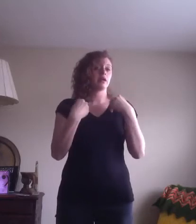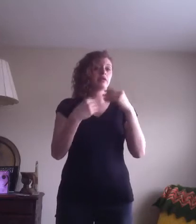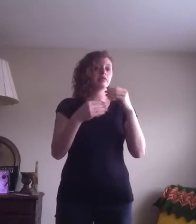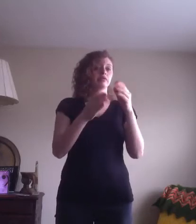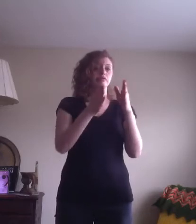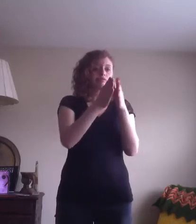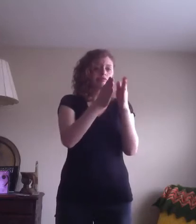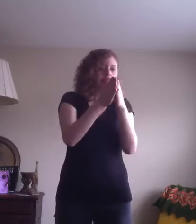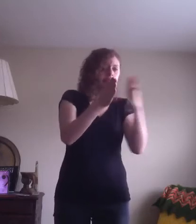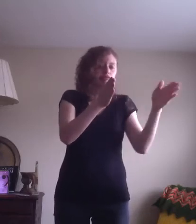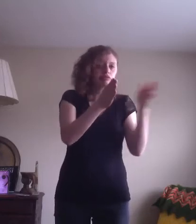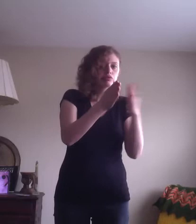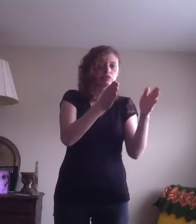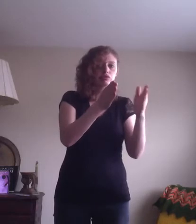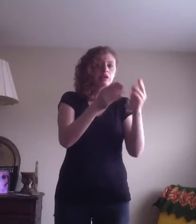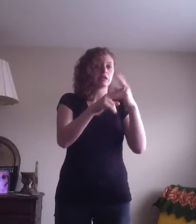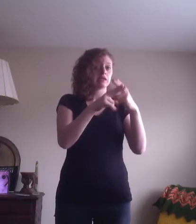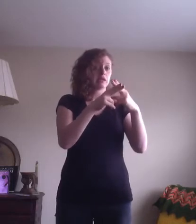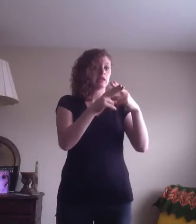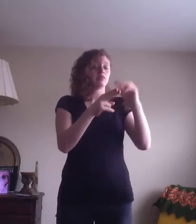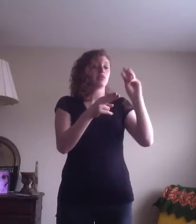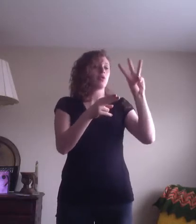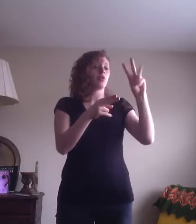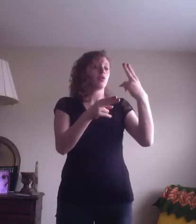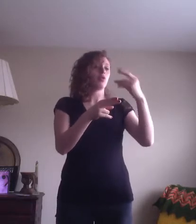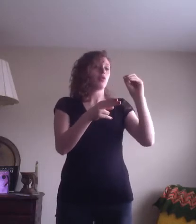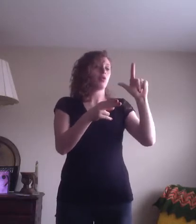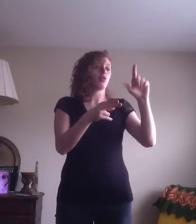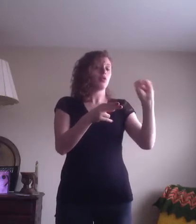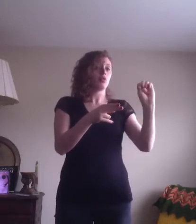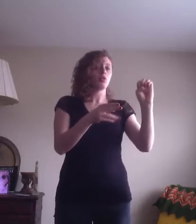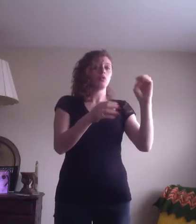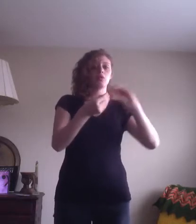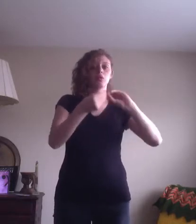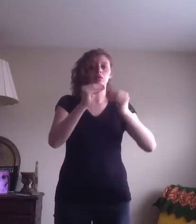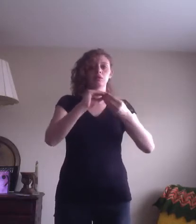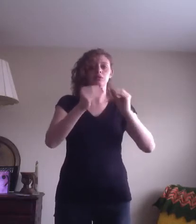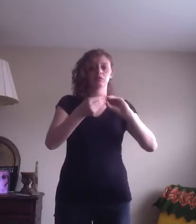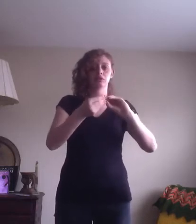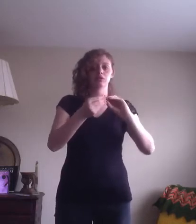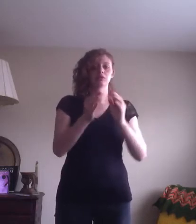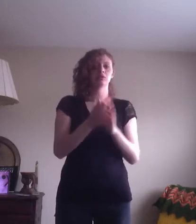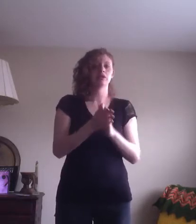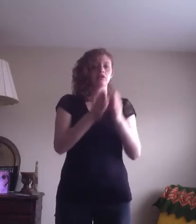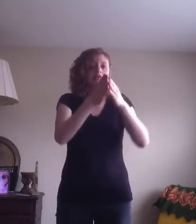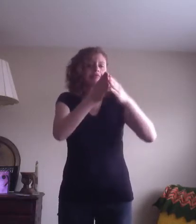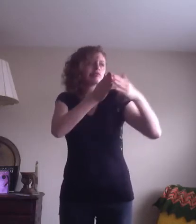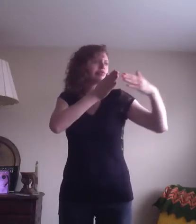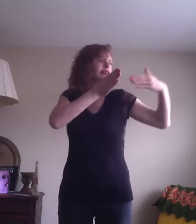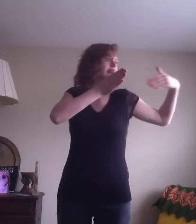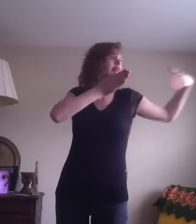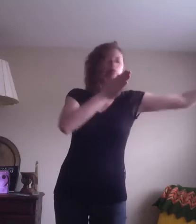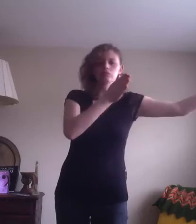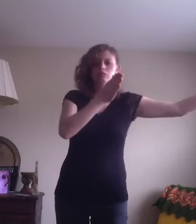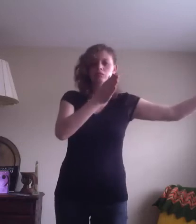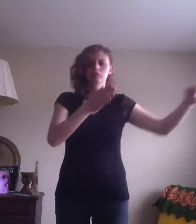2, 3, 4. Just keep going, 5, 6, 7, 8 indefinitely. If you just look at the numbers that are on there without